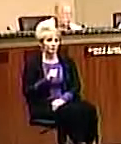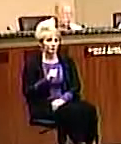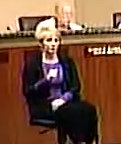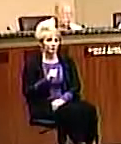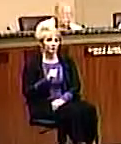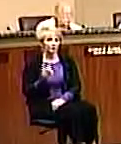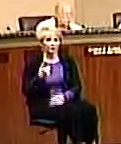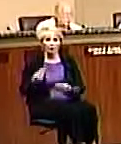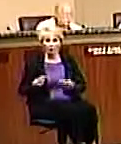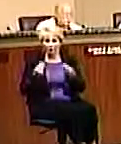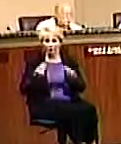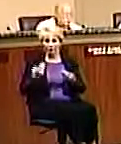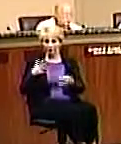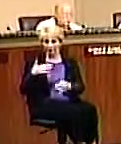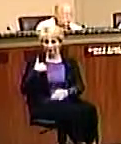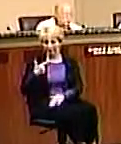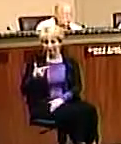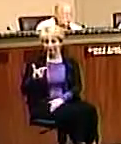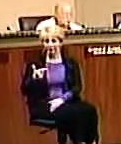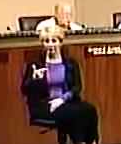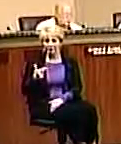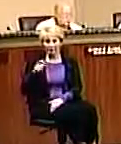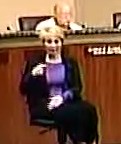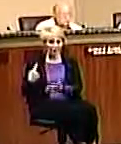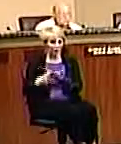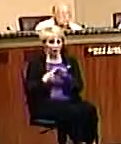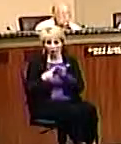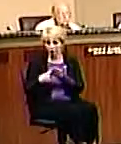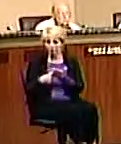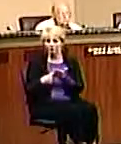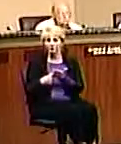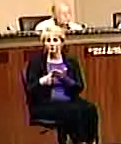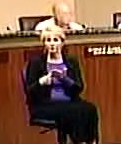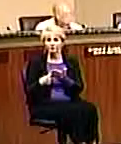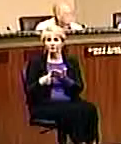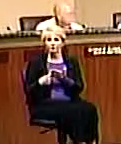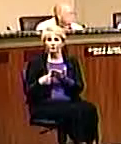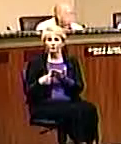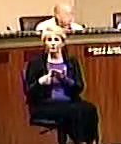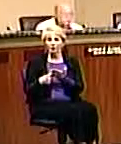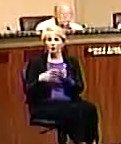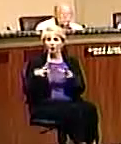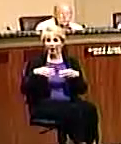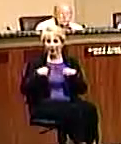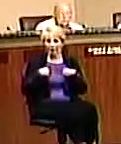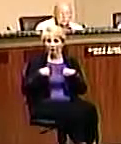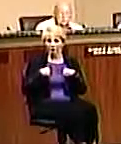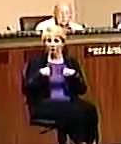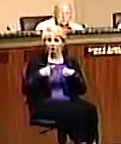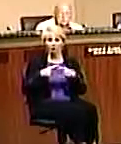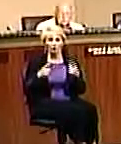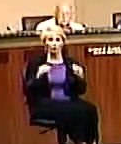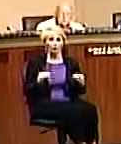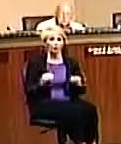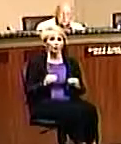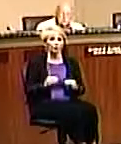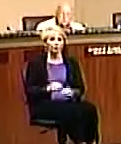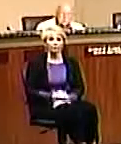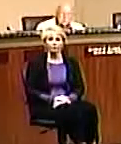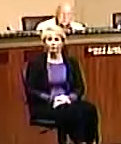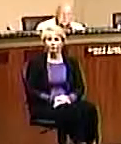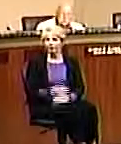We have a motion. We have a second. Any discussion? All in favor say aye. Opposed? Thank you,